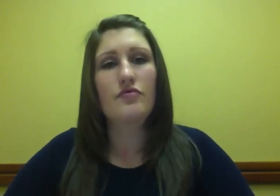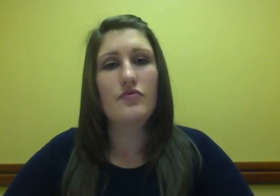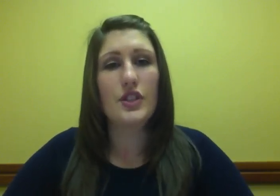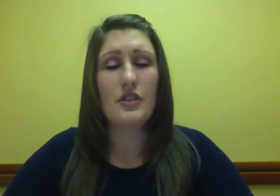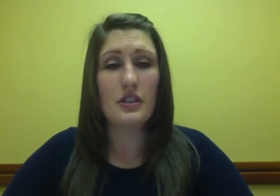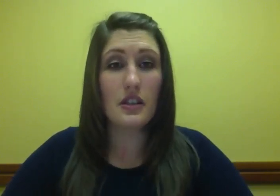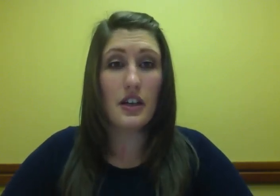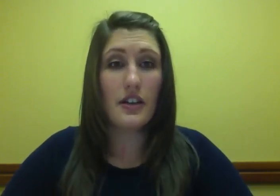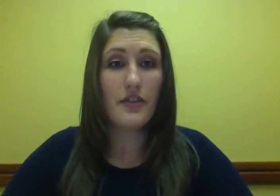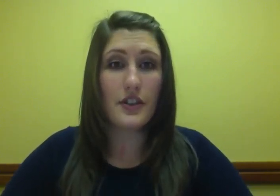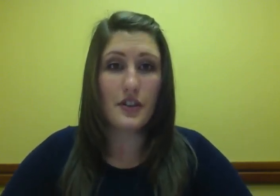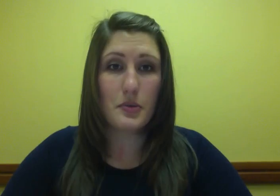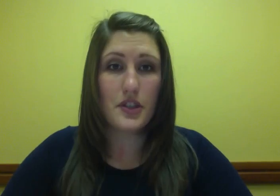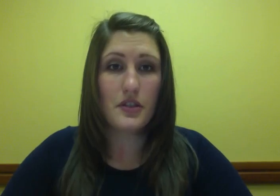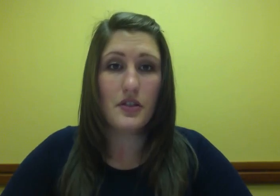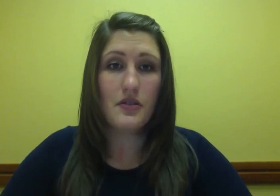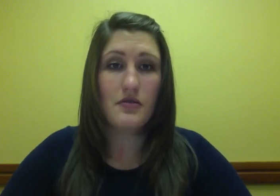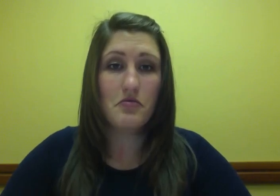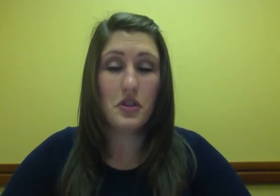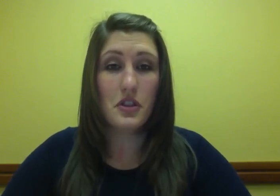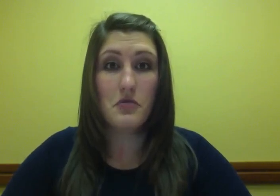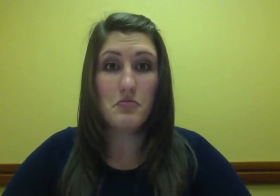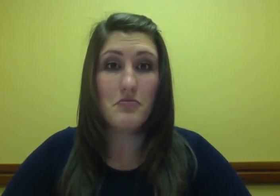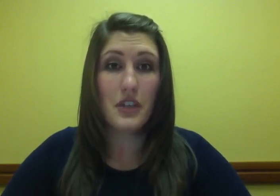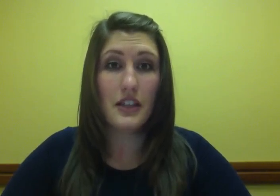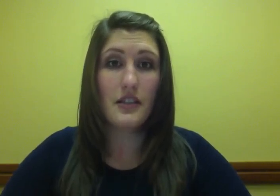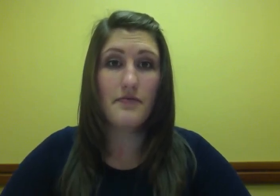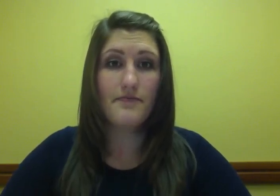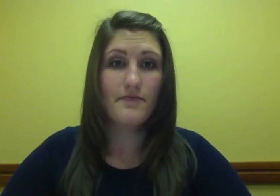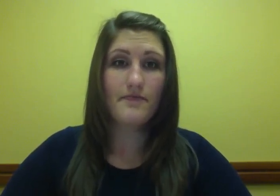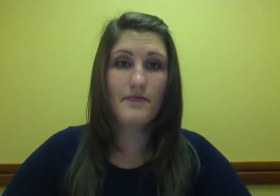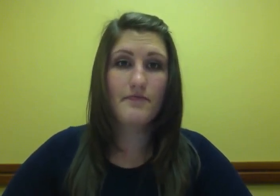She uses a lot of facial expressions, which is good. I like it.